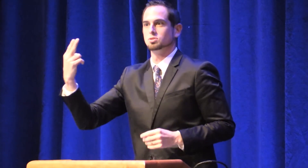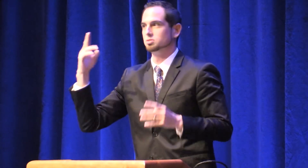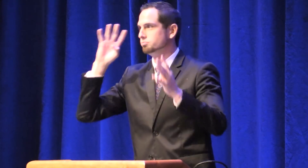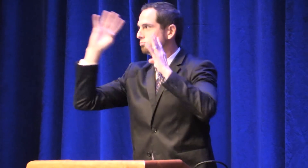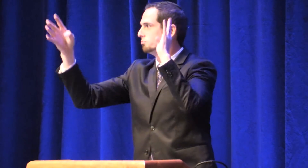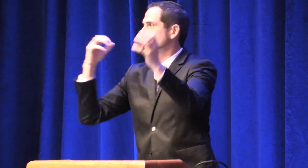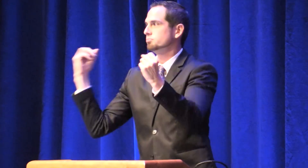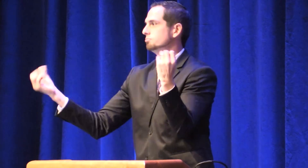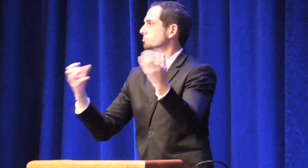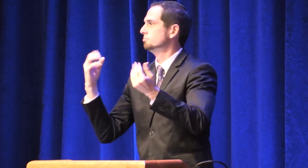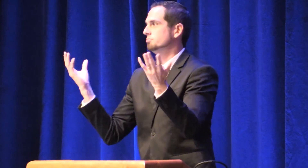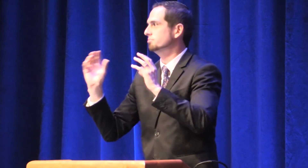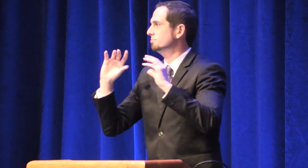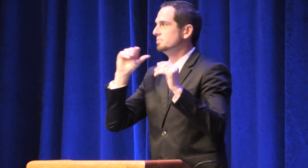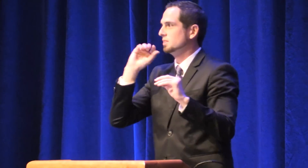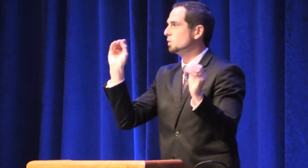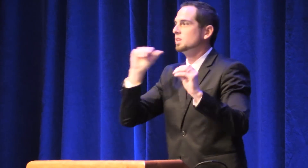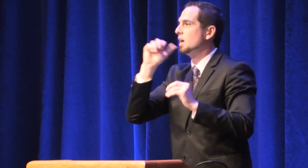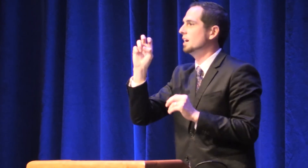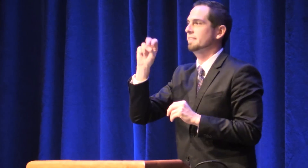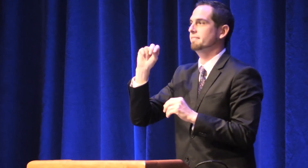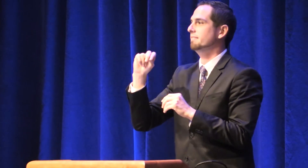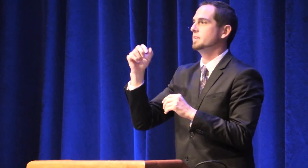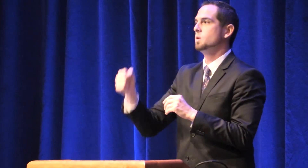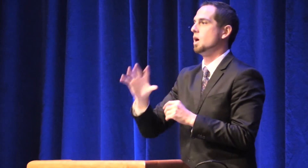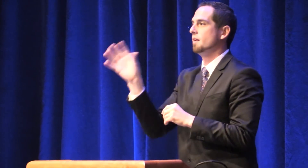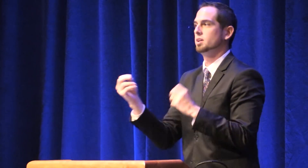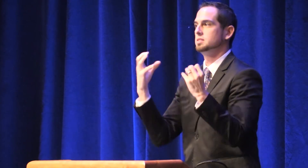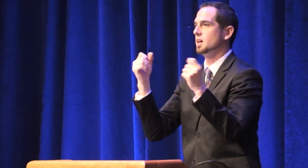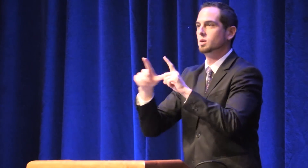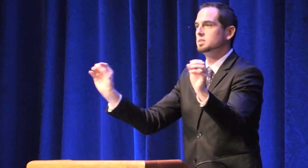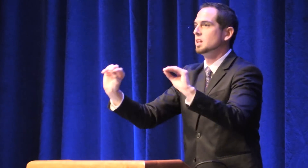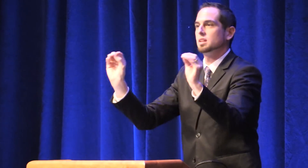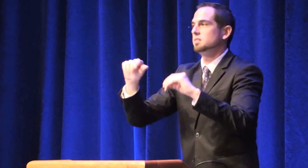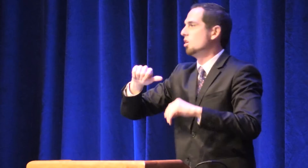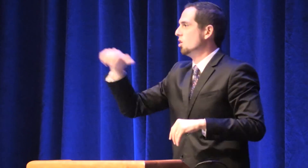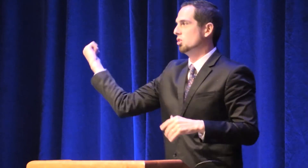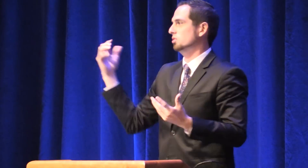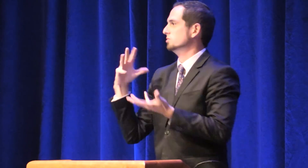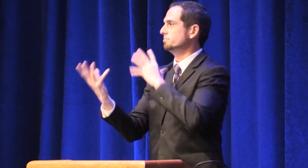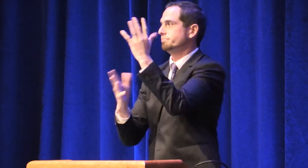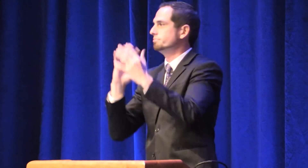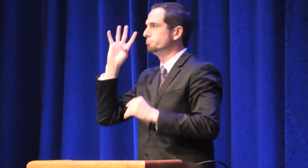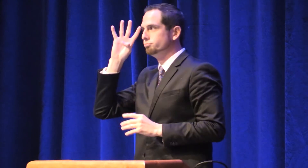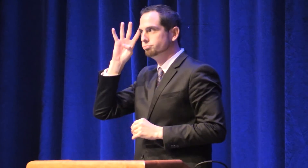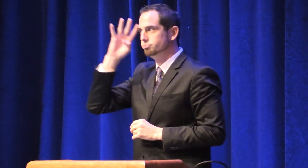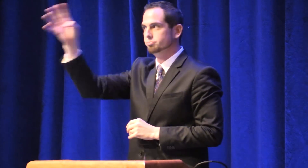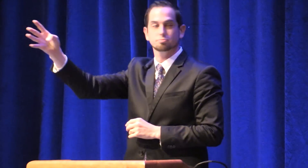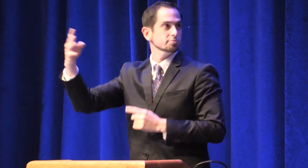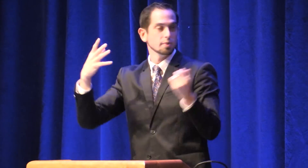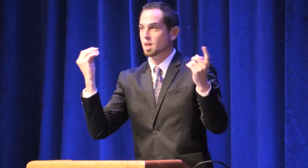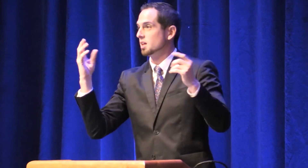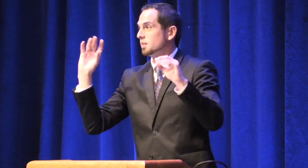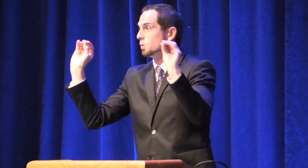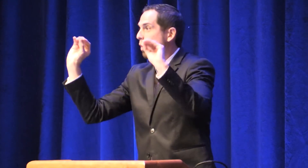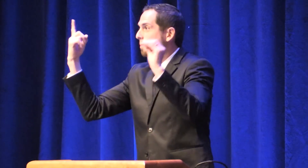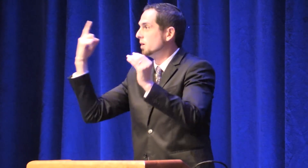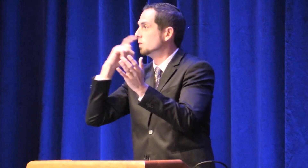interpreter signing gibberish behind him. Was not using South African Sign Language, was making